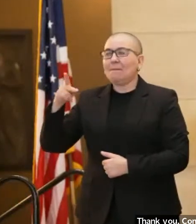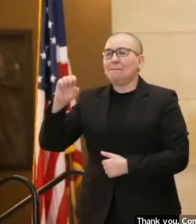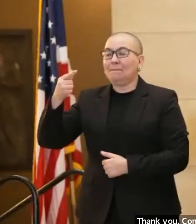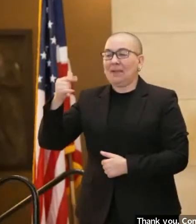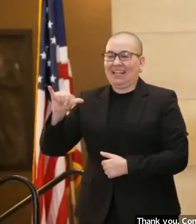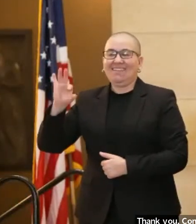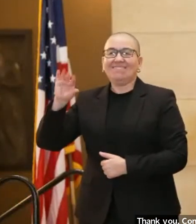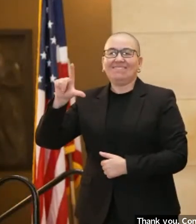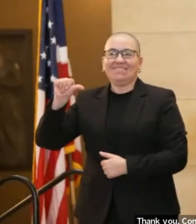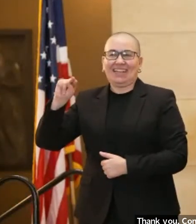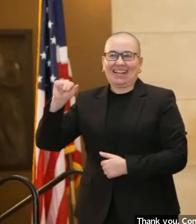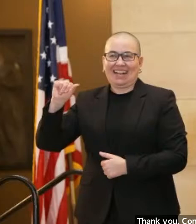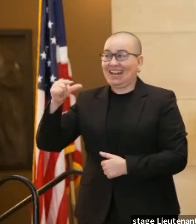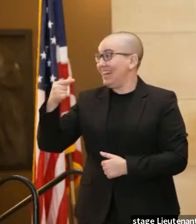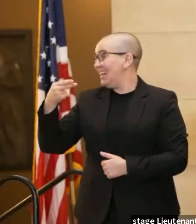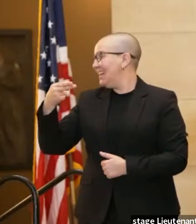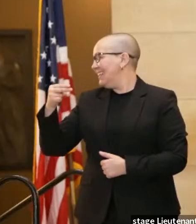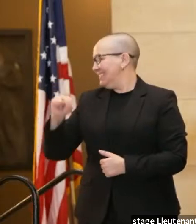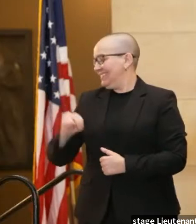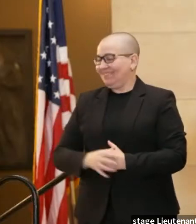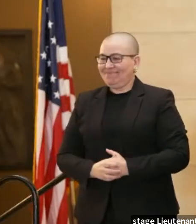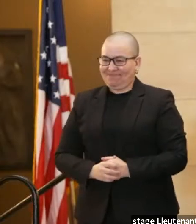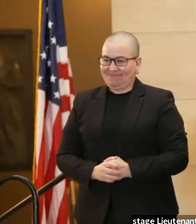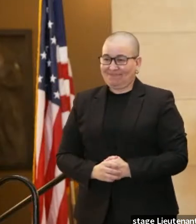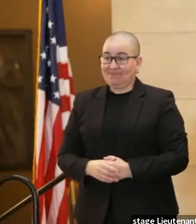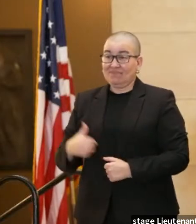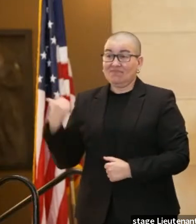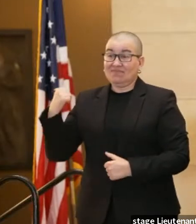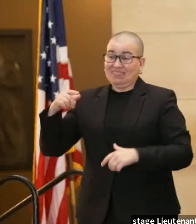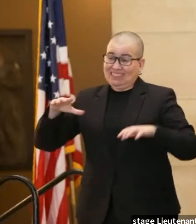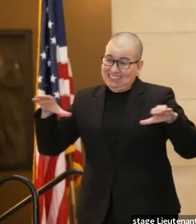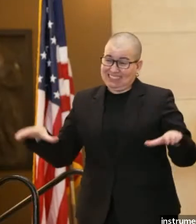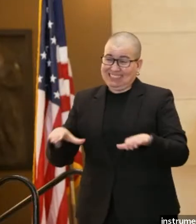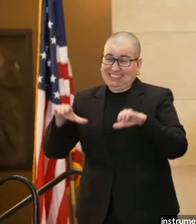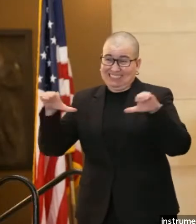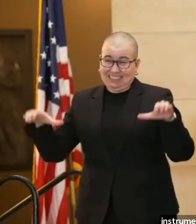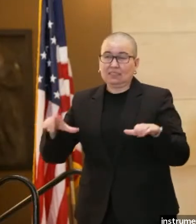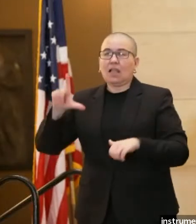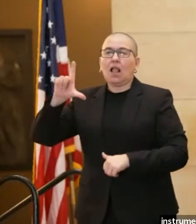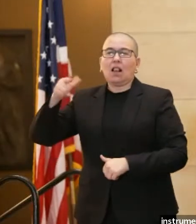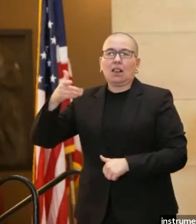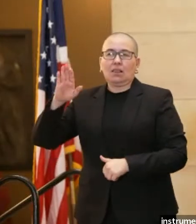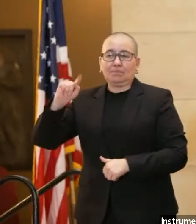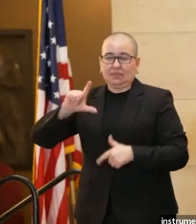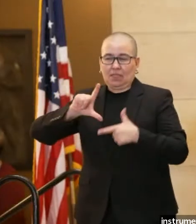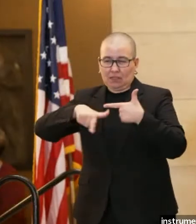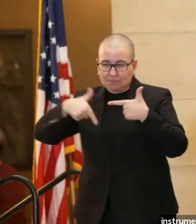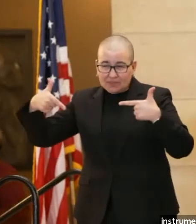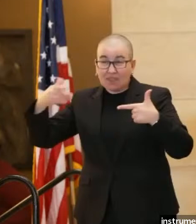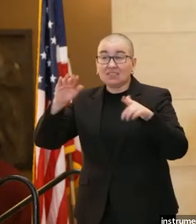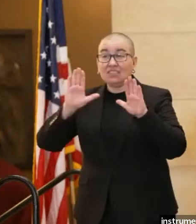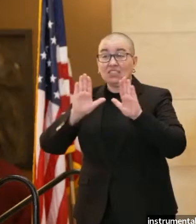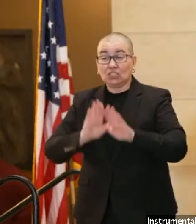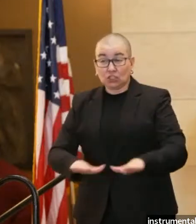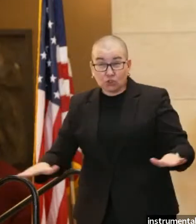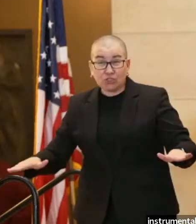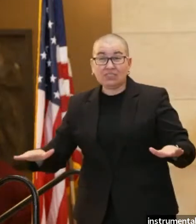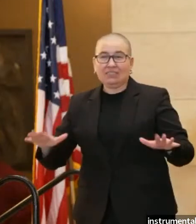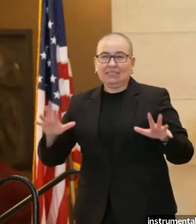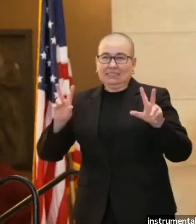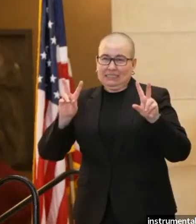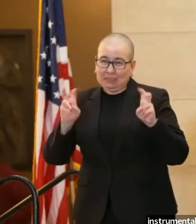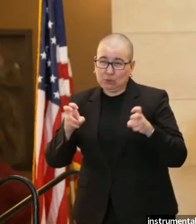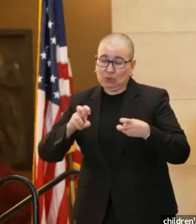a big instrumental piece working on issues like LGBTQ, children's issues, gender-based violence. I also want to say a